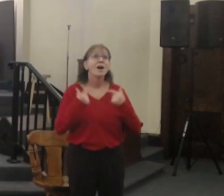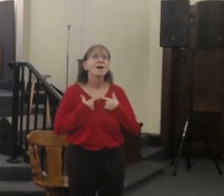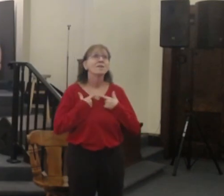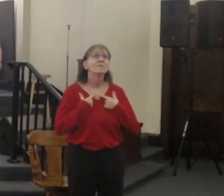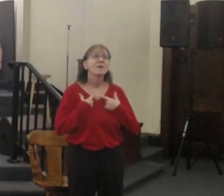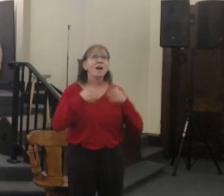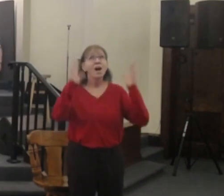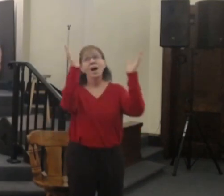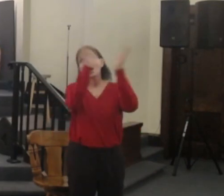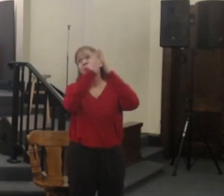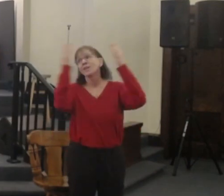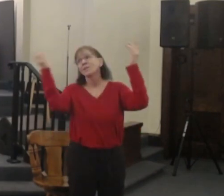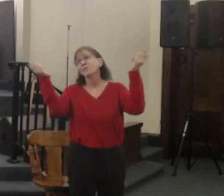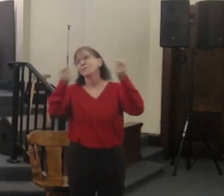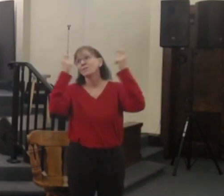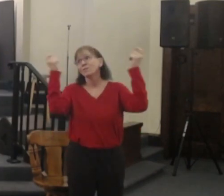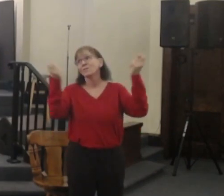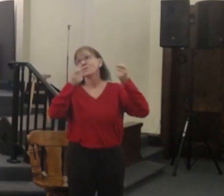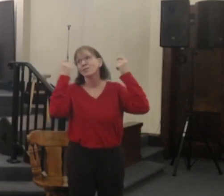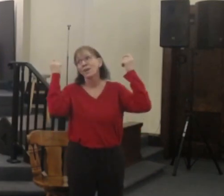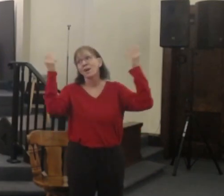life.